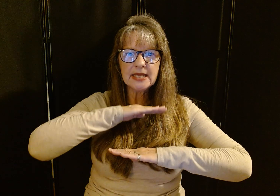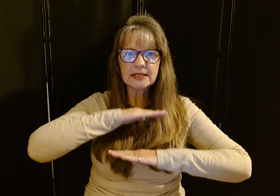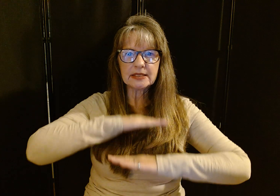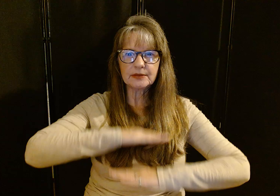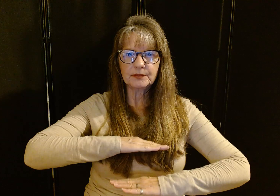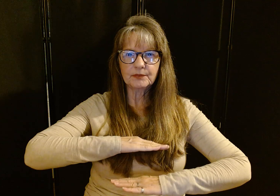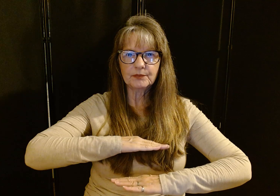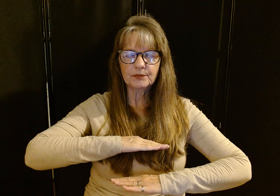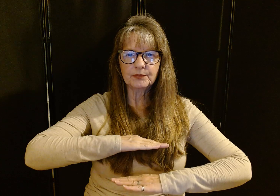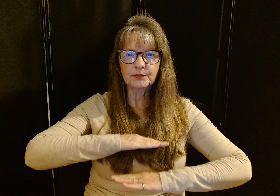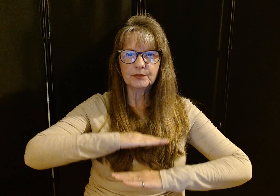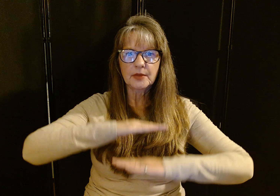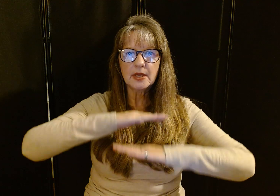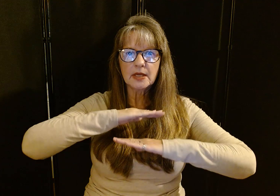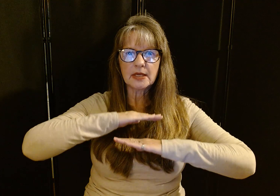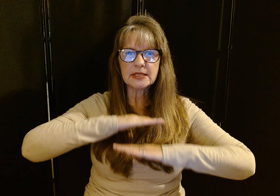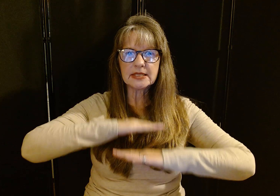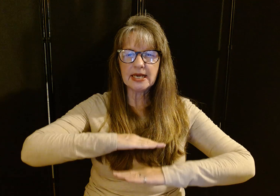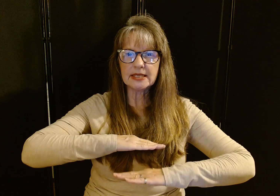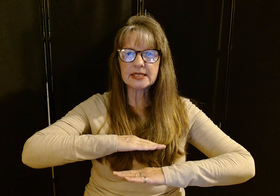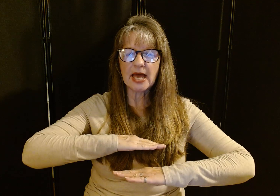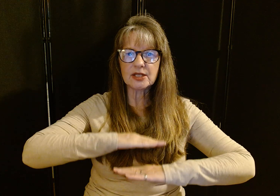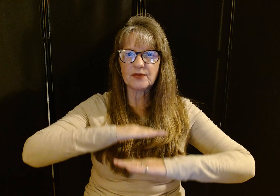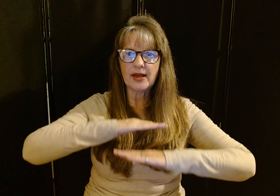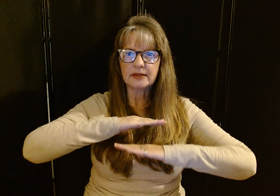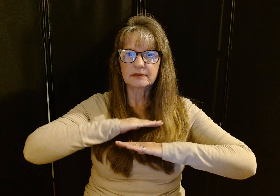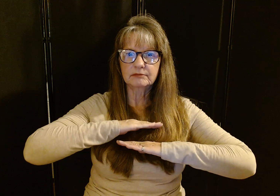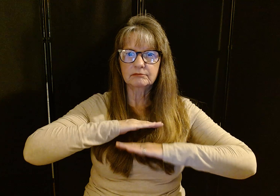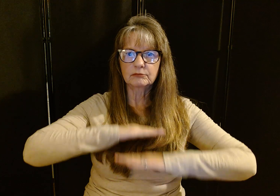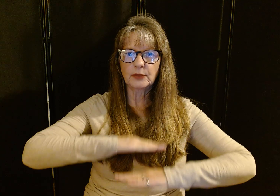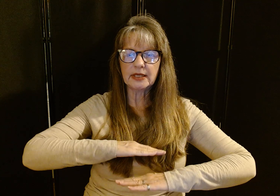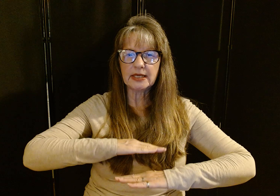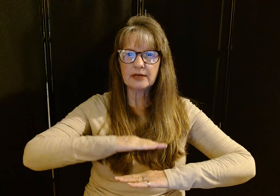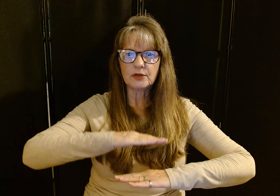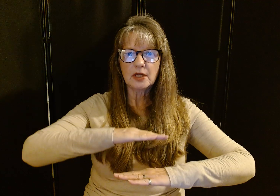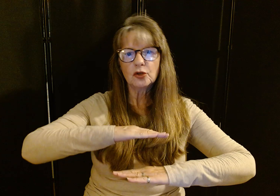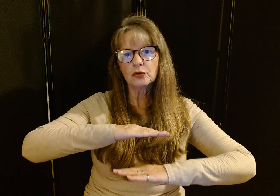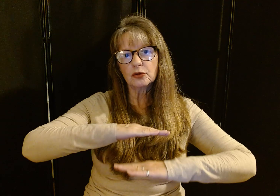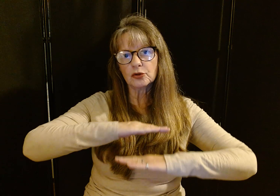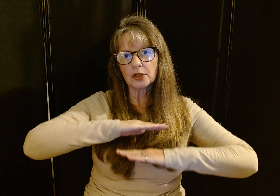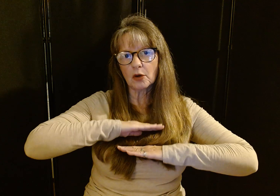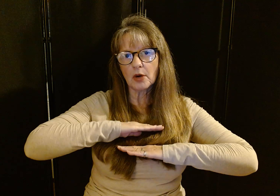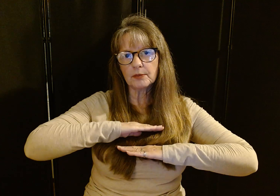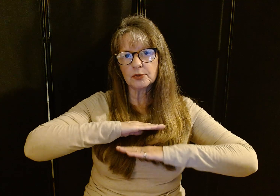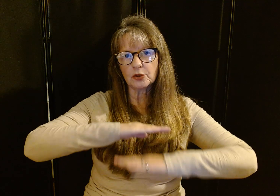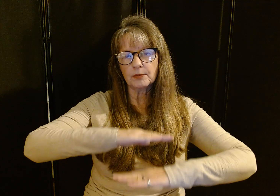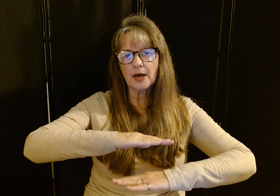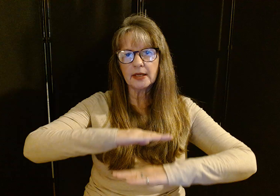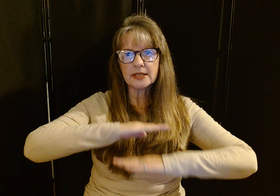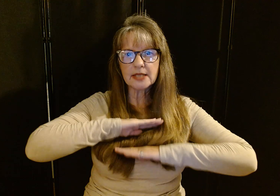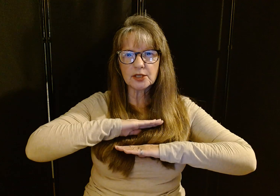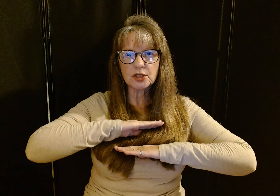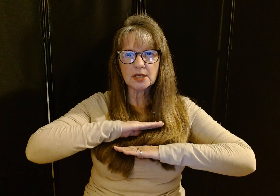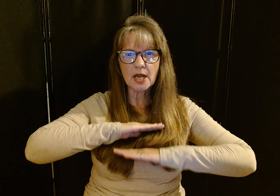Content, content, satisfied, relieved. You usually go up to your body and touch it and go